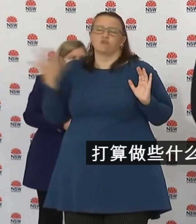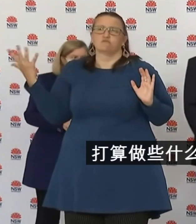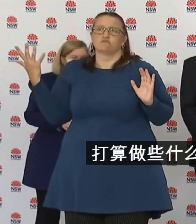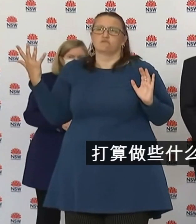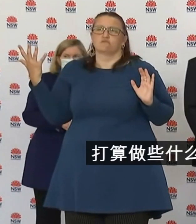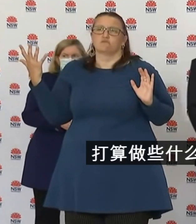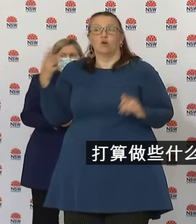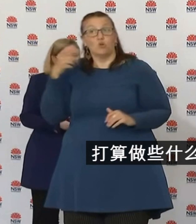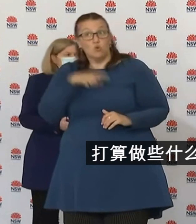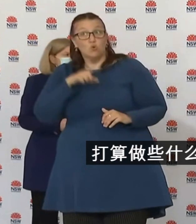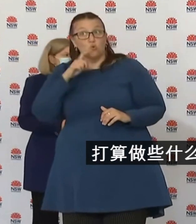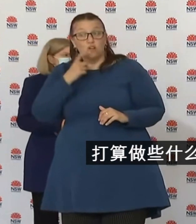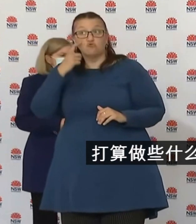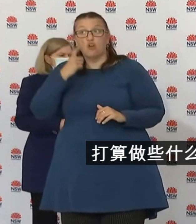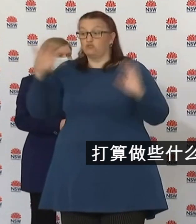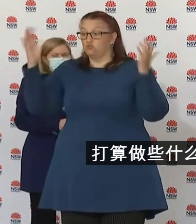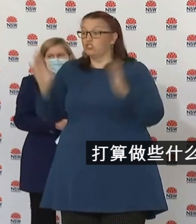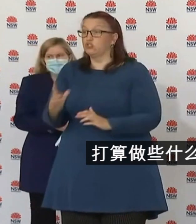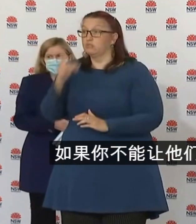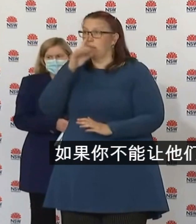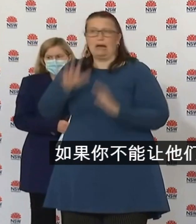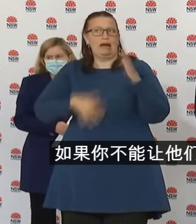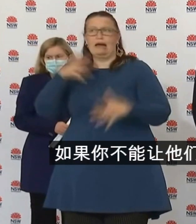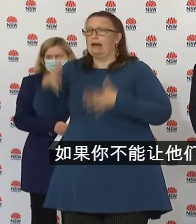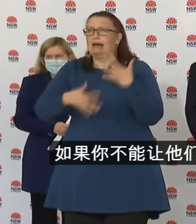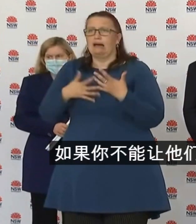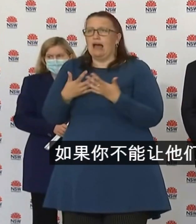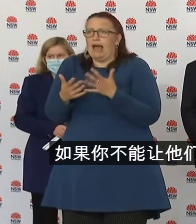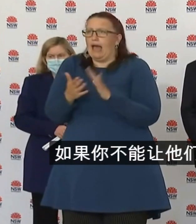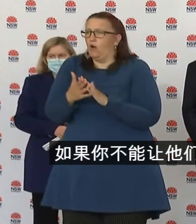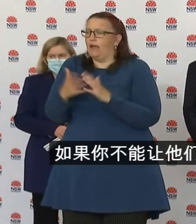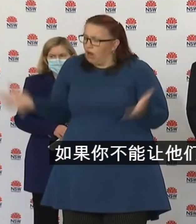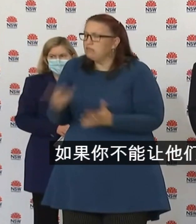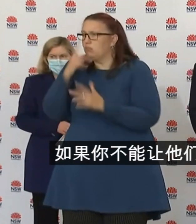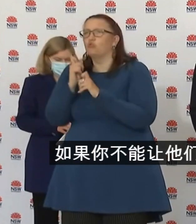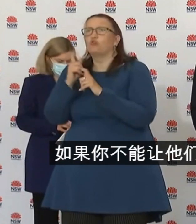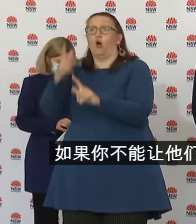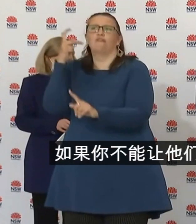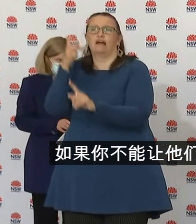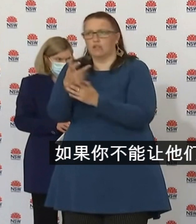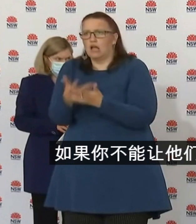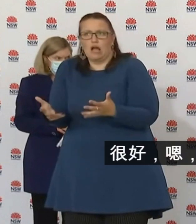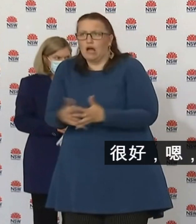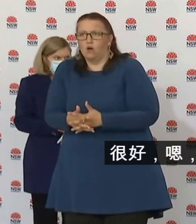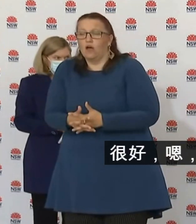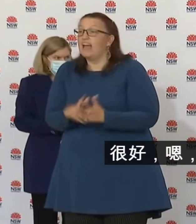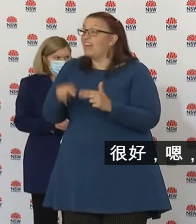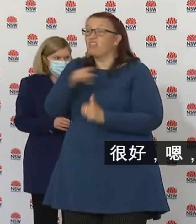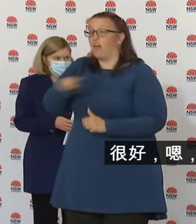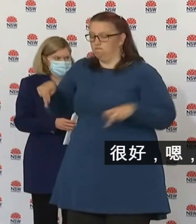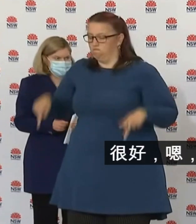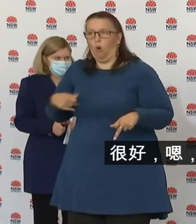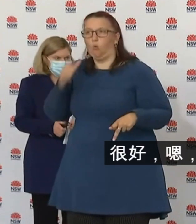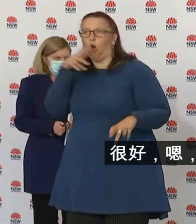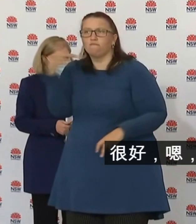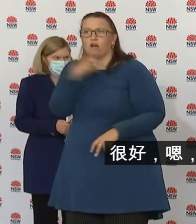to do to try and curb this hesitancy? And what is your plan B if you can't get them to change their minds? Well, what